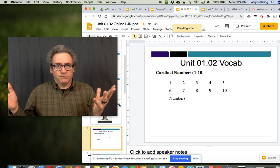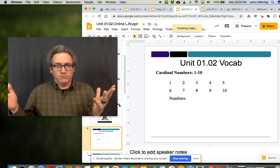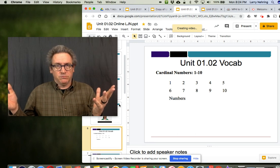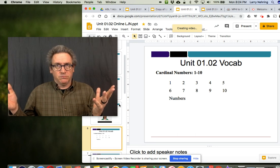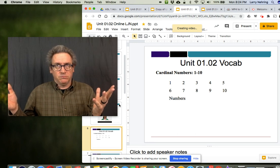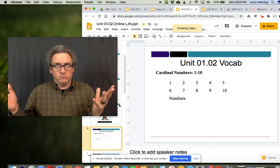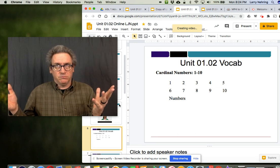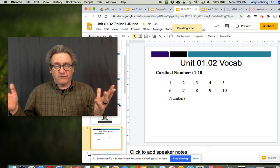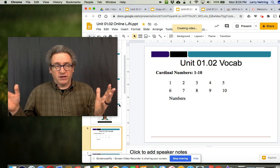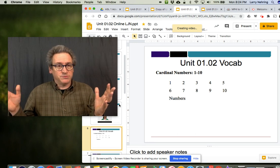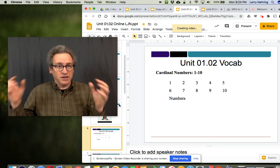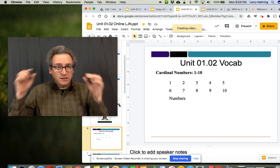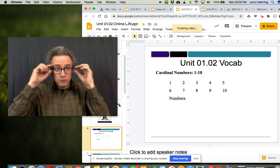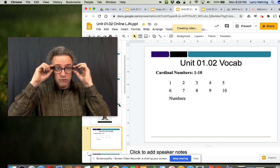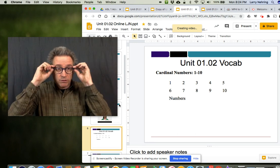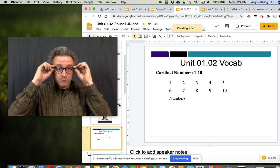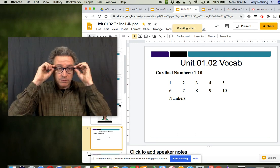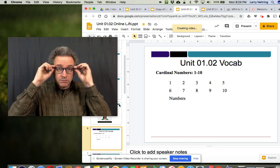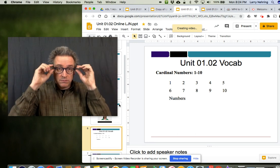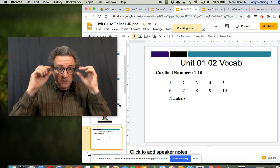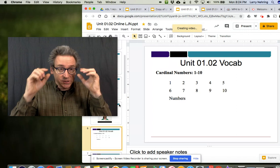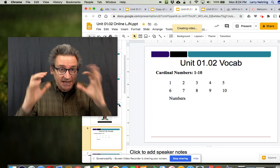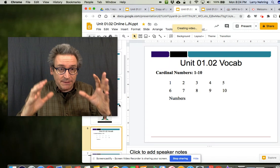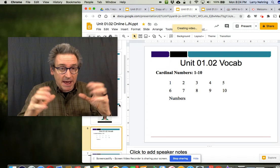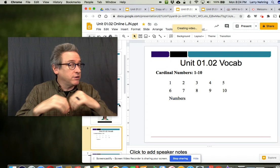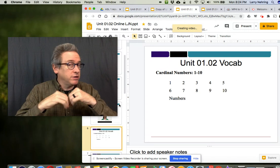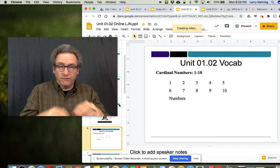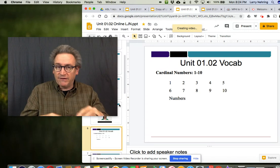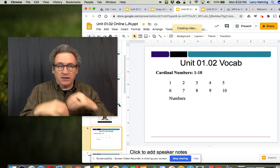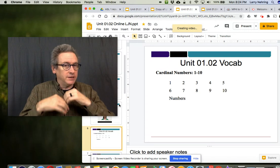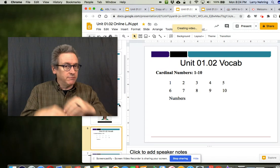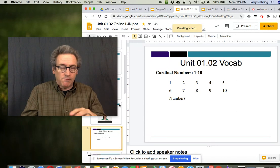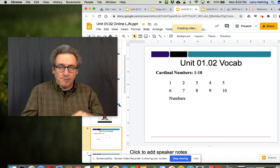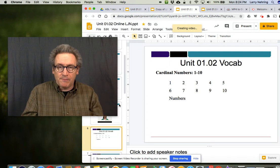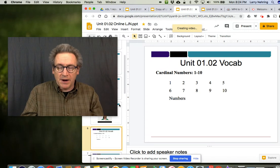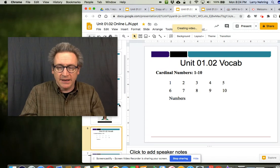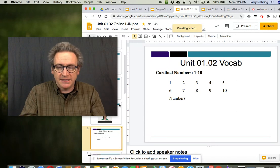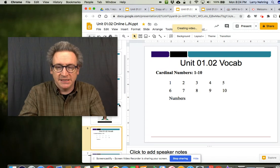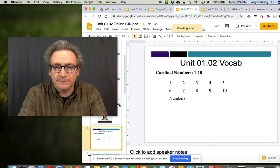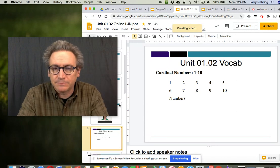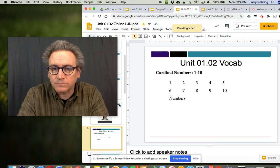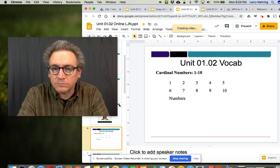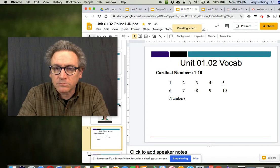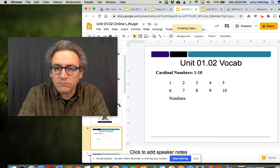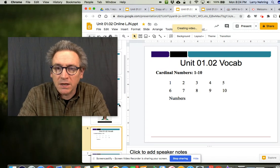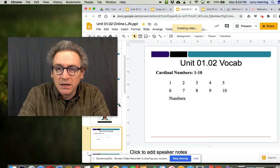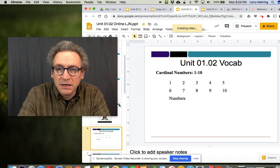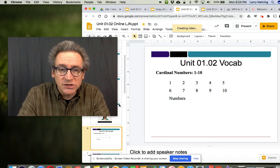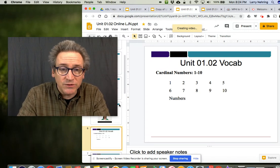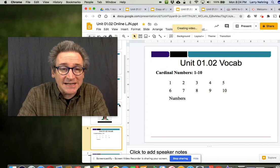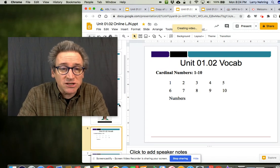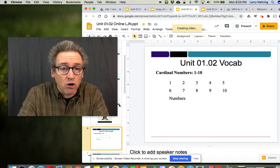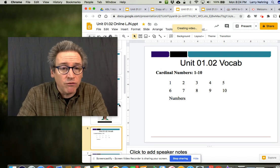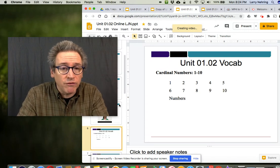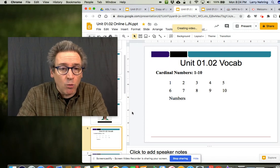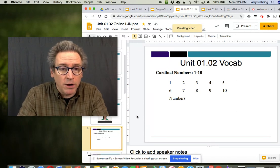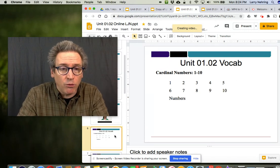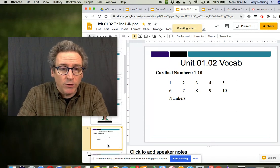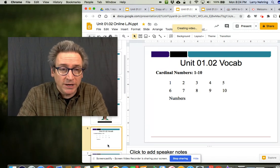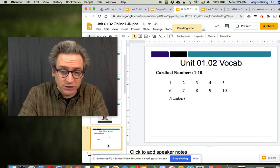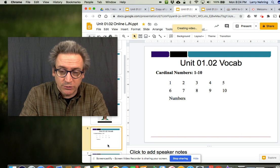everything's pretty uniform. There's a set pattern, you follow it, and it's easy. So that's all